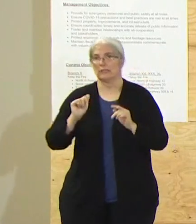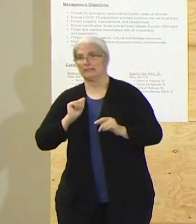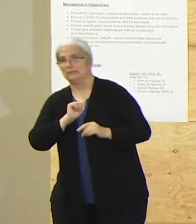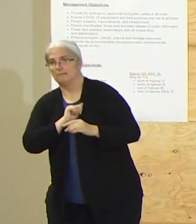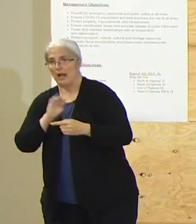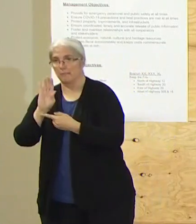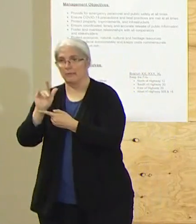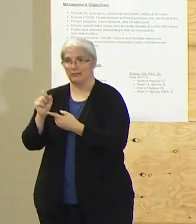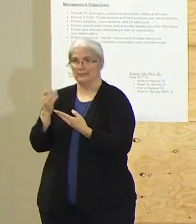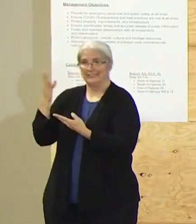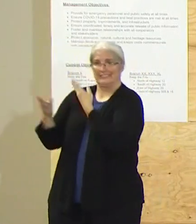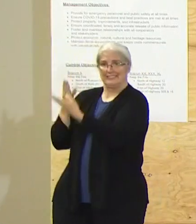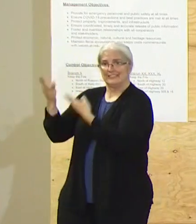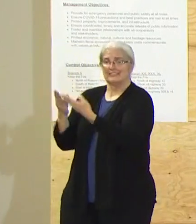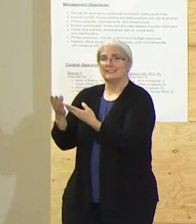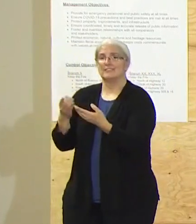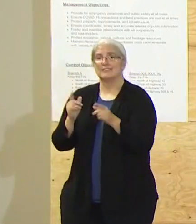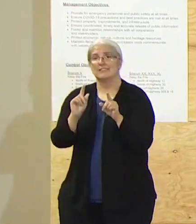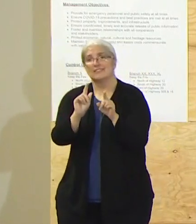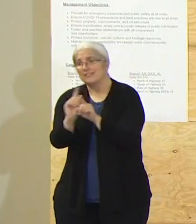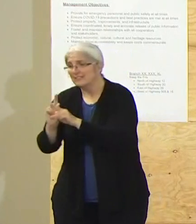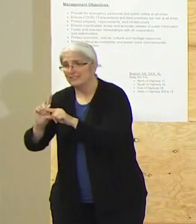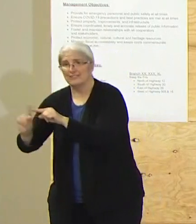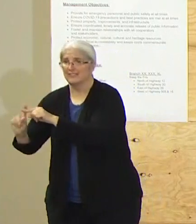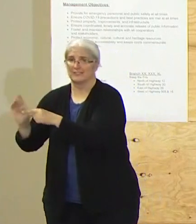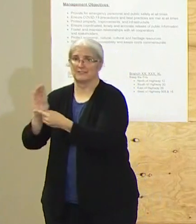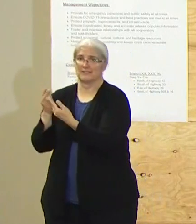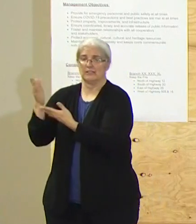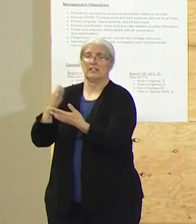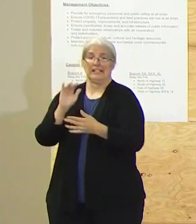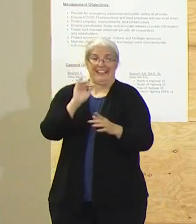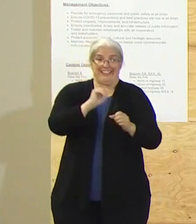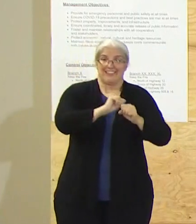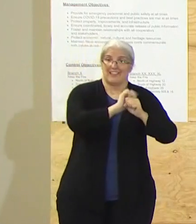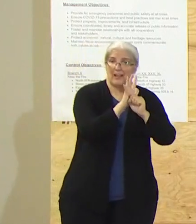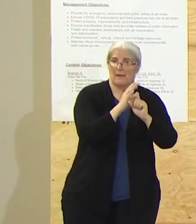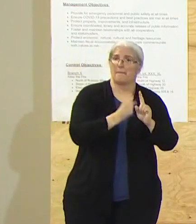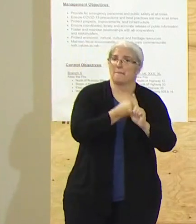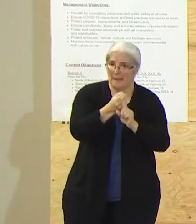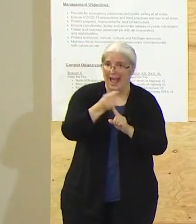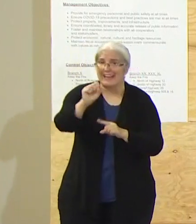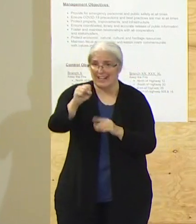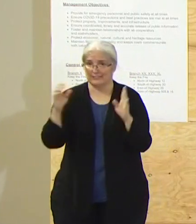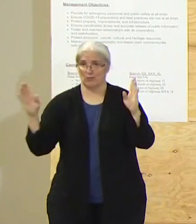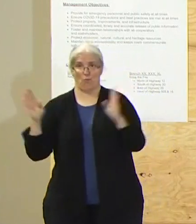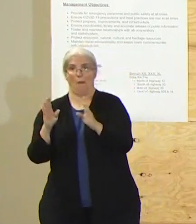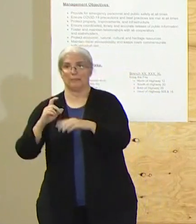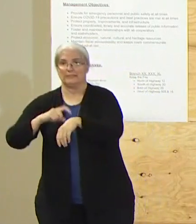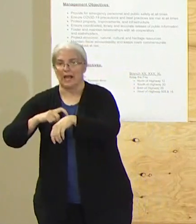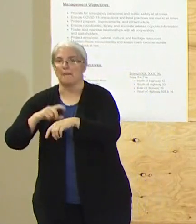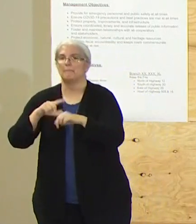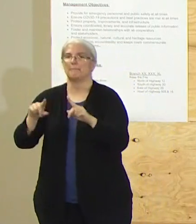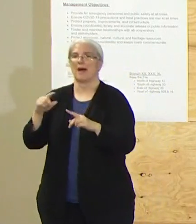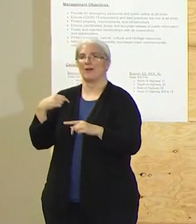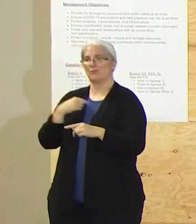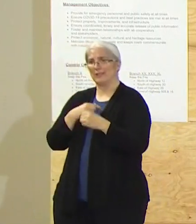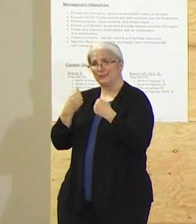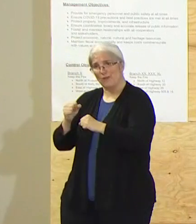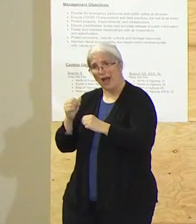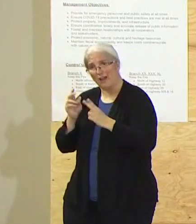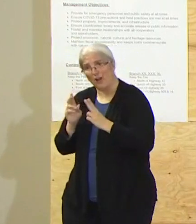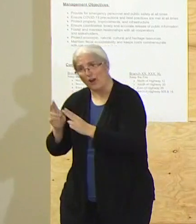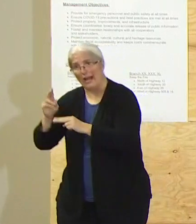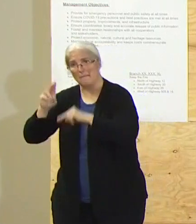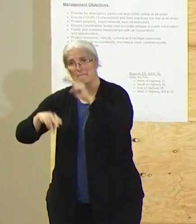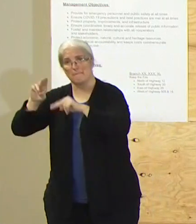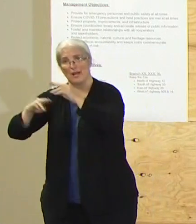in that respect, but no in this respect. We are committed to the cause of fast-tracking the development of housing in the state of California and